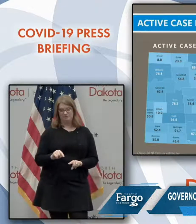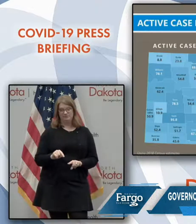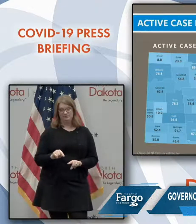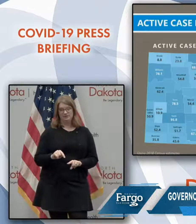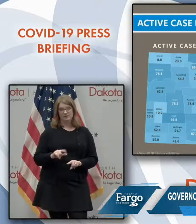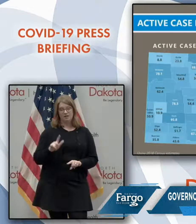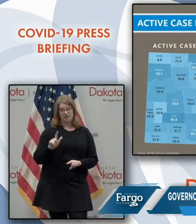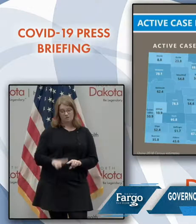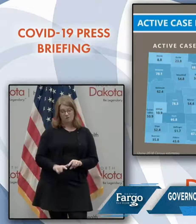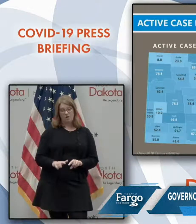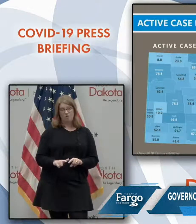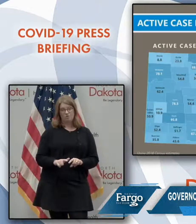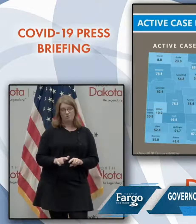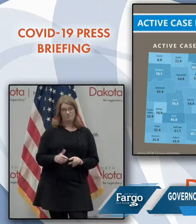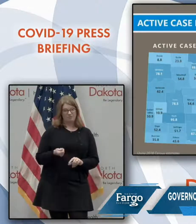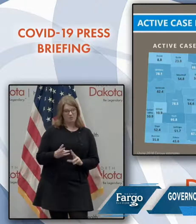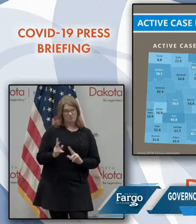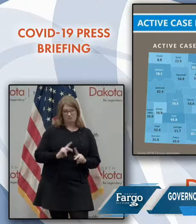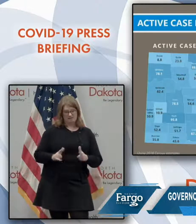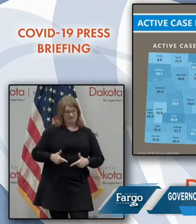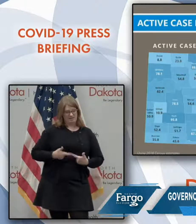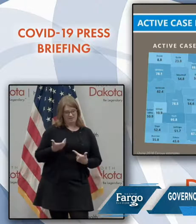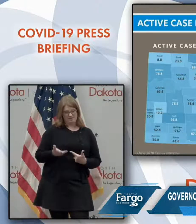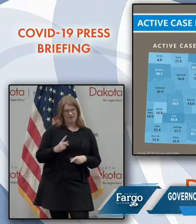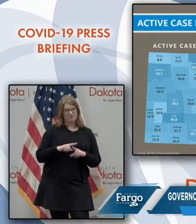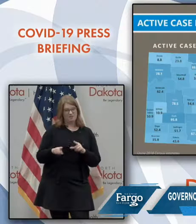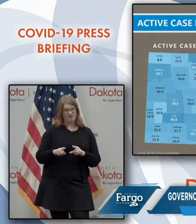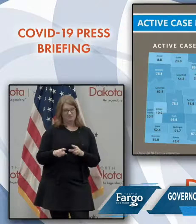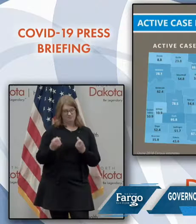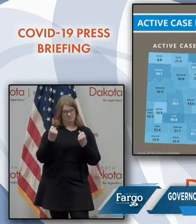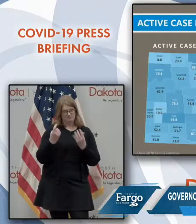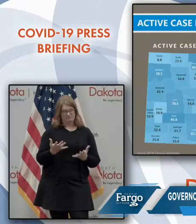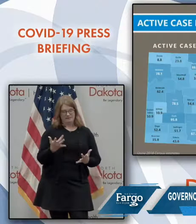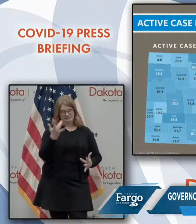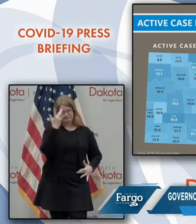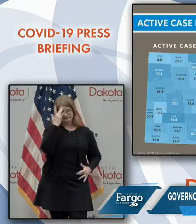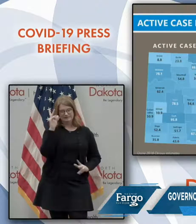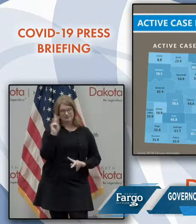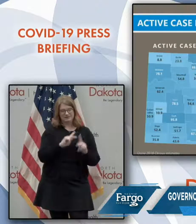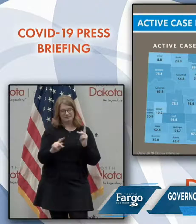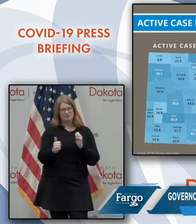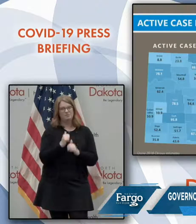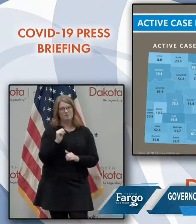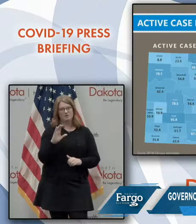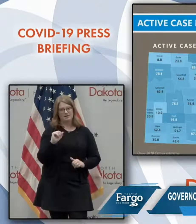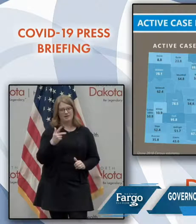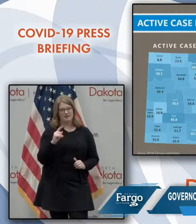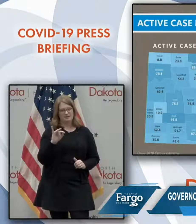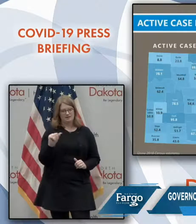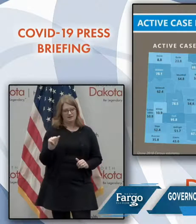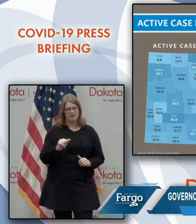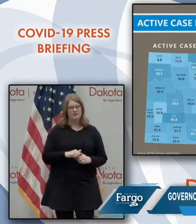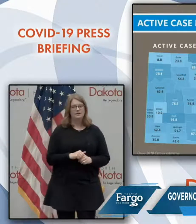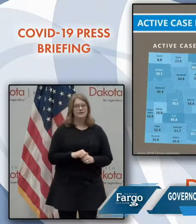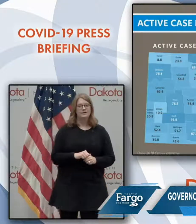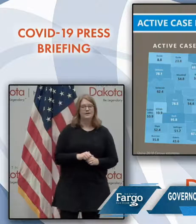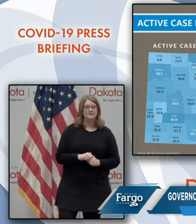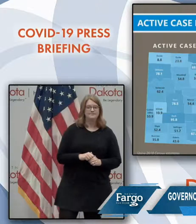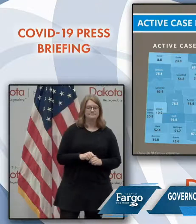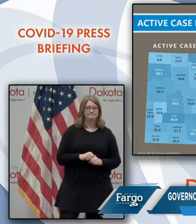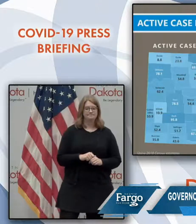low population county, but leading the state in terms of cases per capita. And again, we've